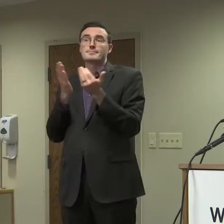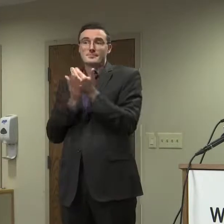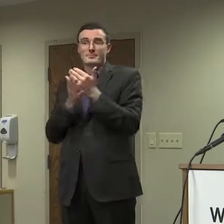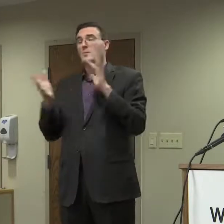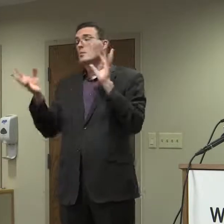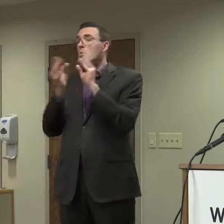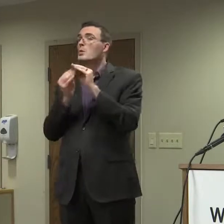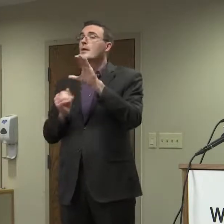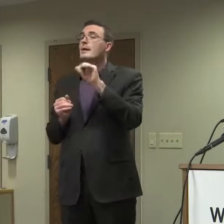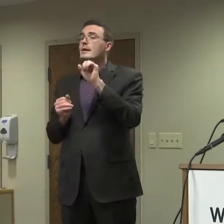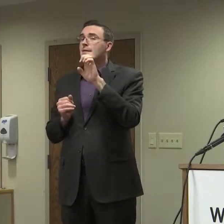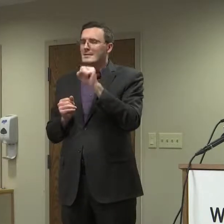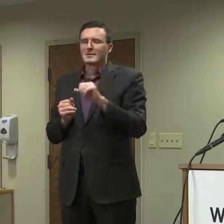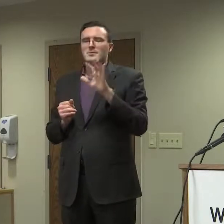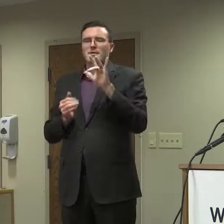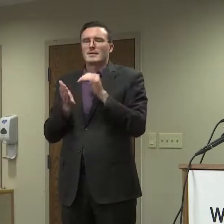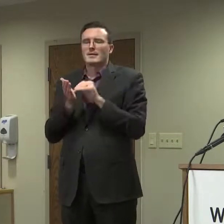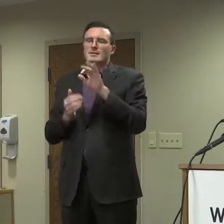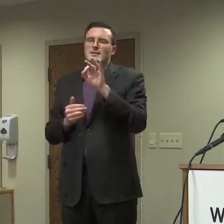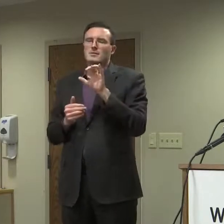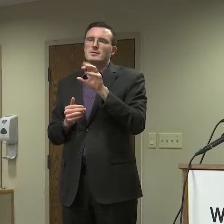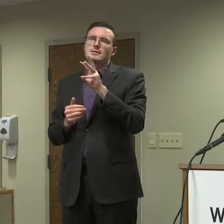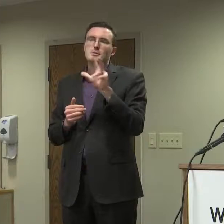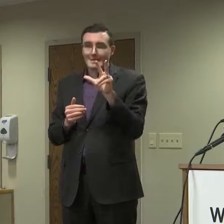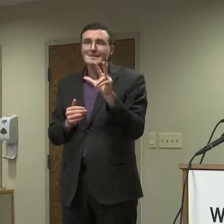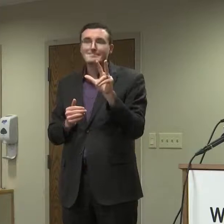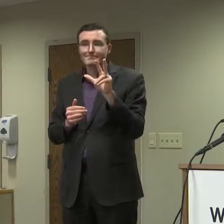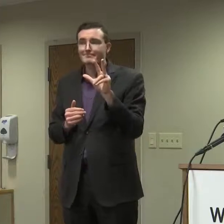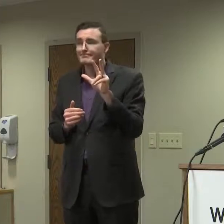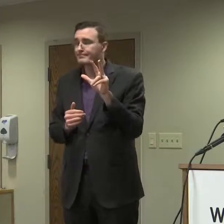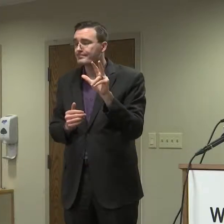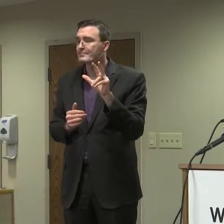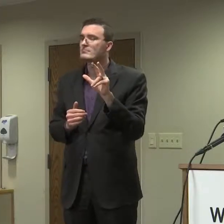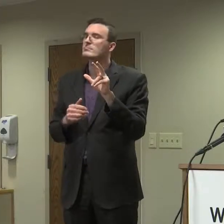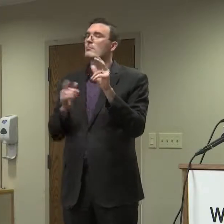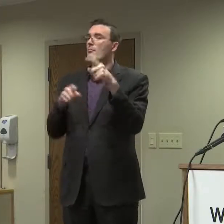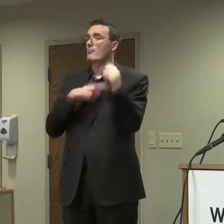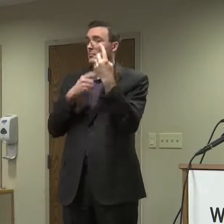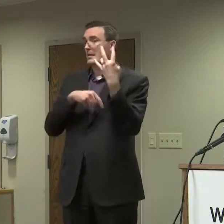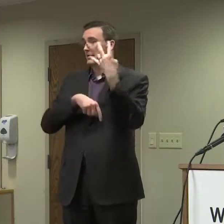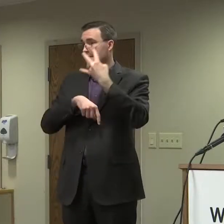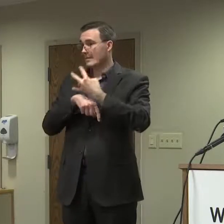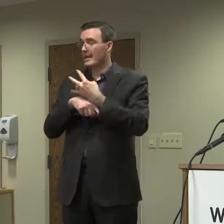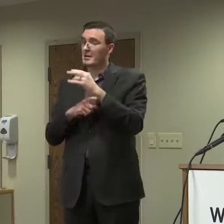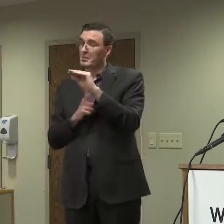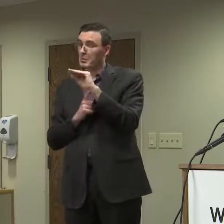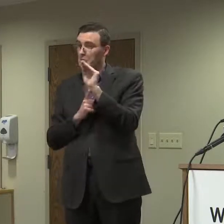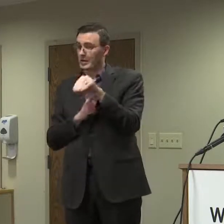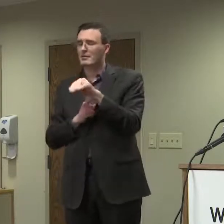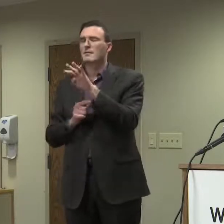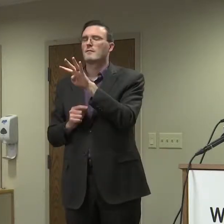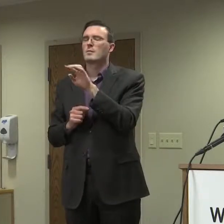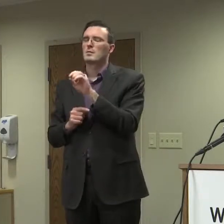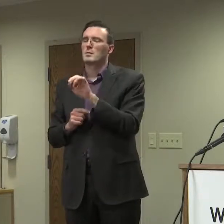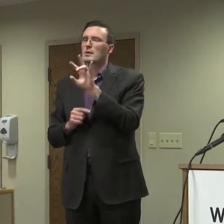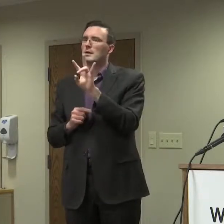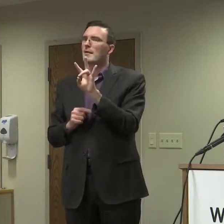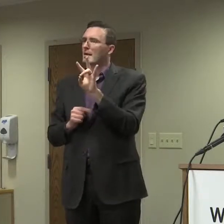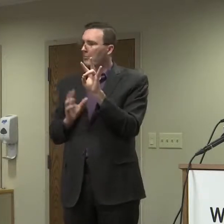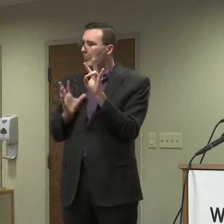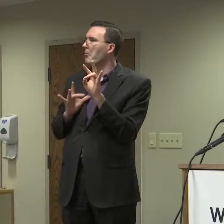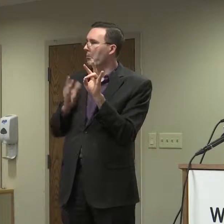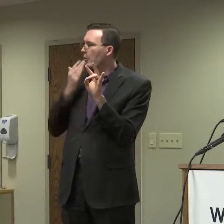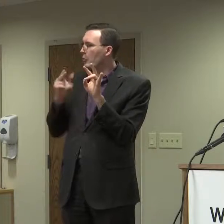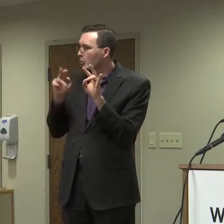25,963. The good news is our rolling 7-day positivity rate is at 4.7%, and we have